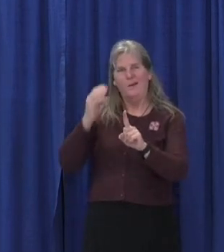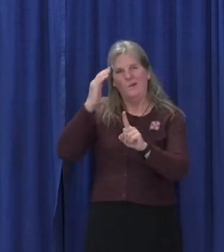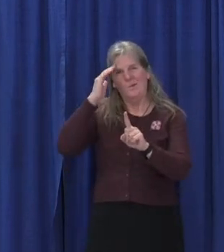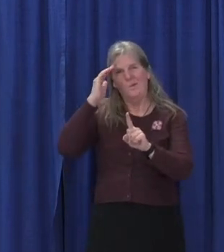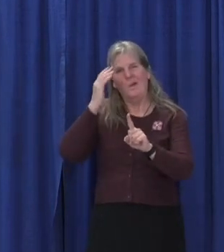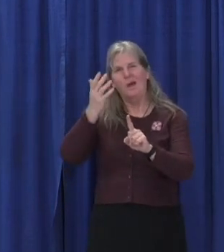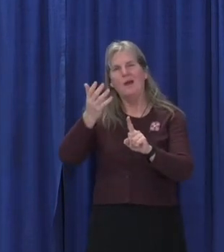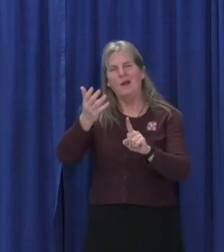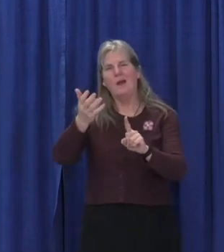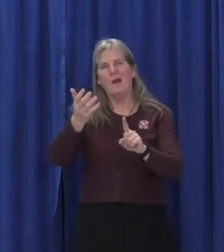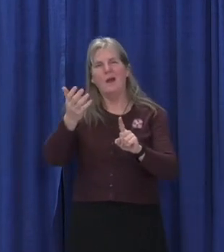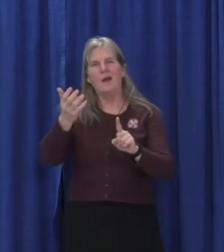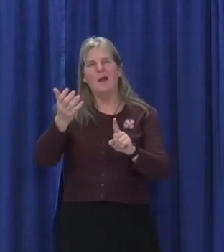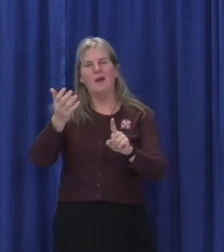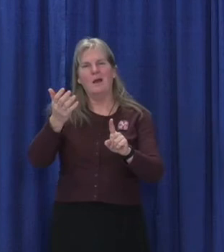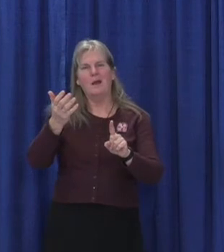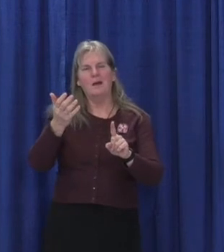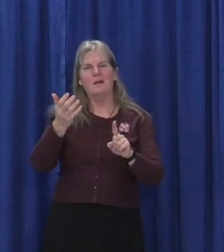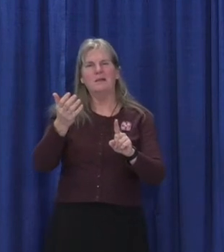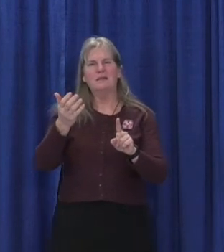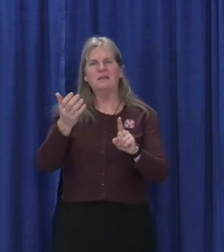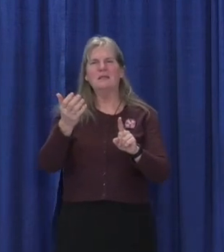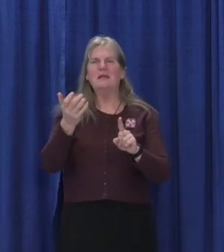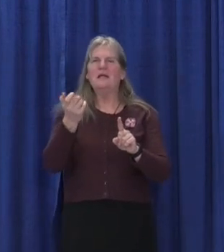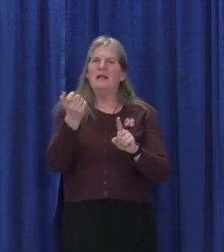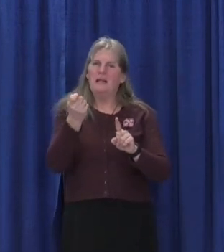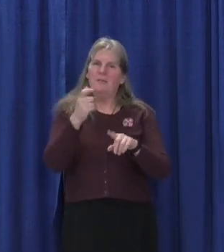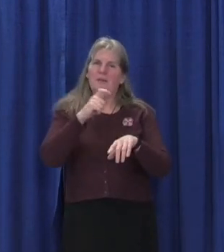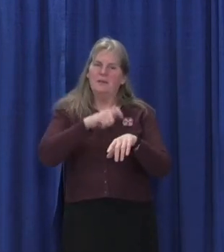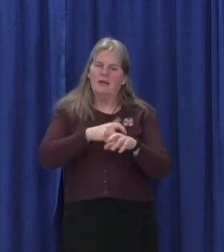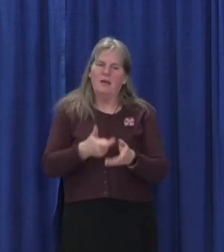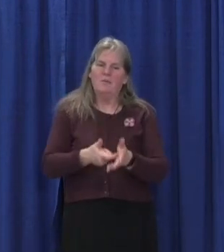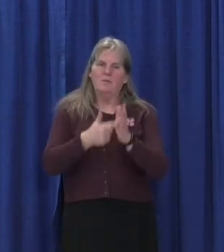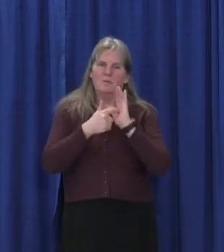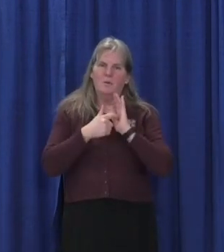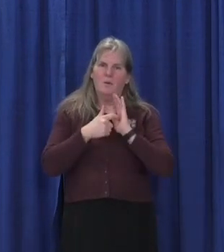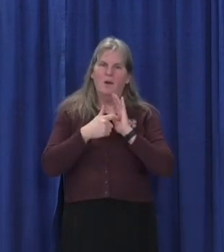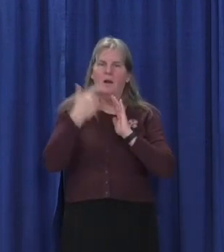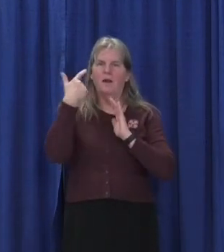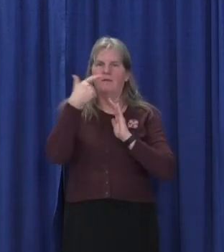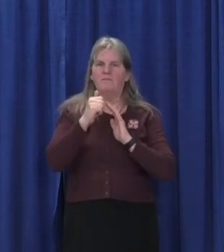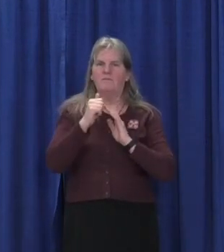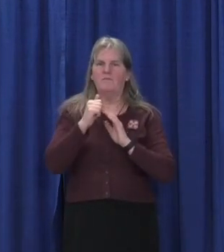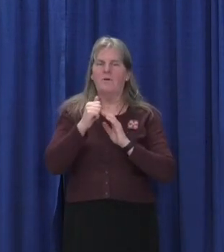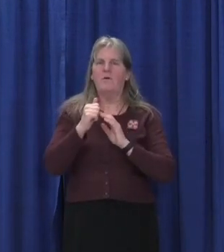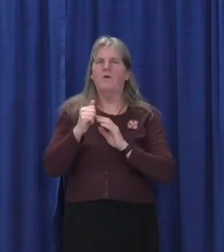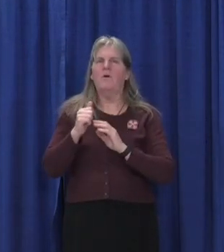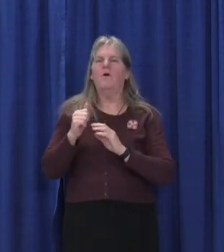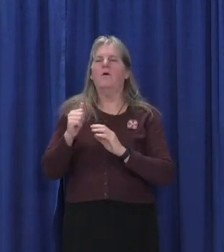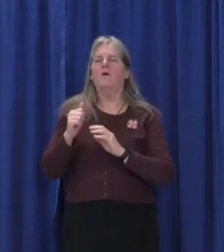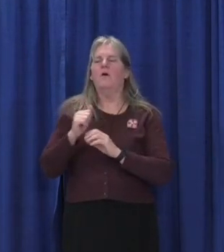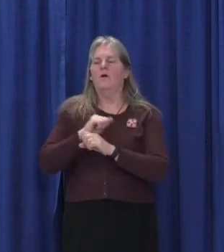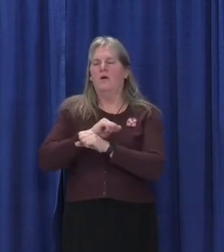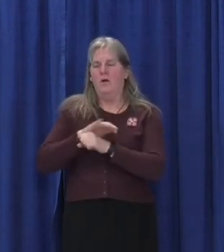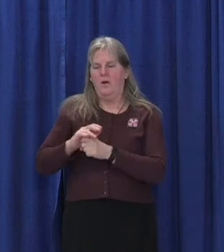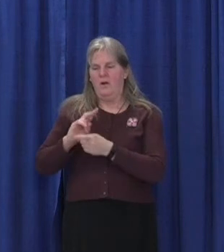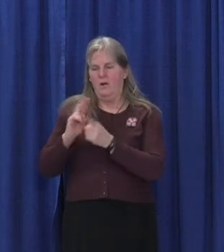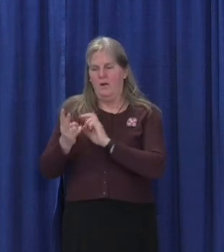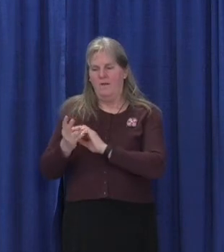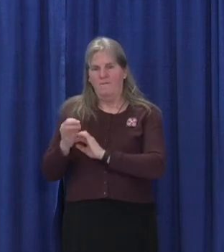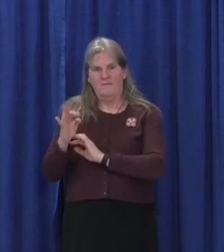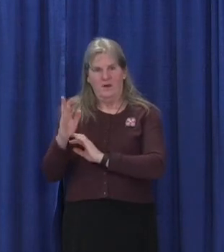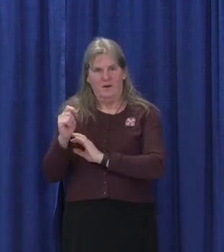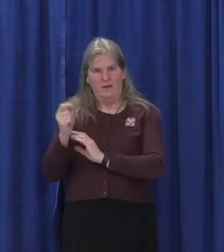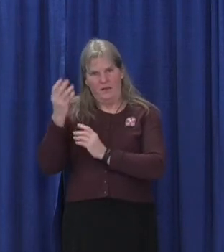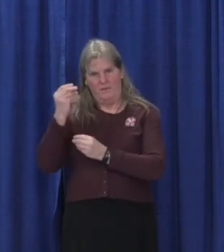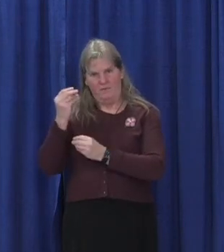to know that it takes a little bit of time to get a variant information. And so using caution now